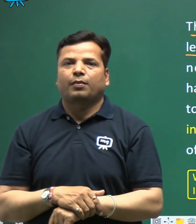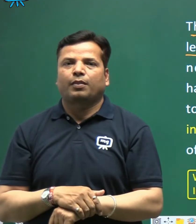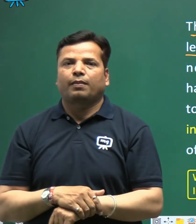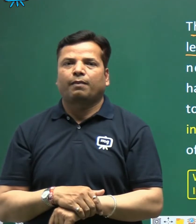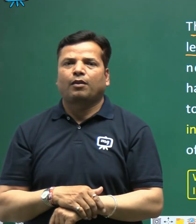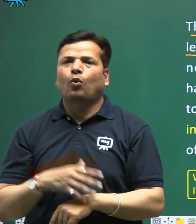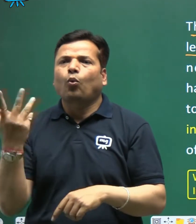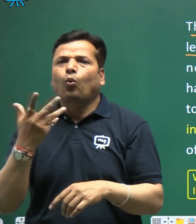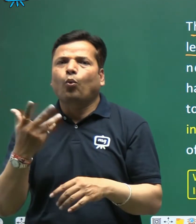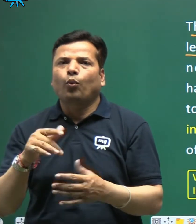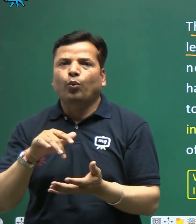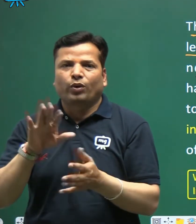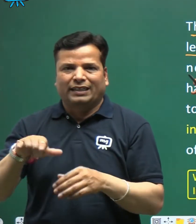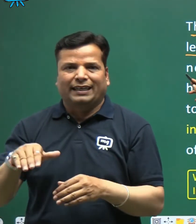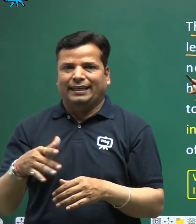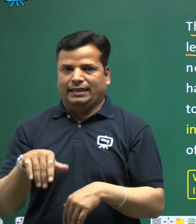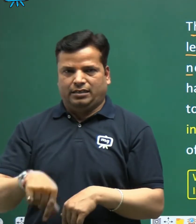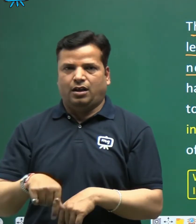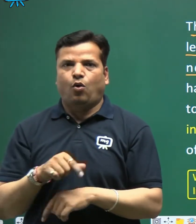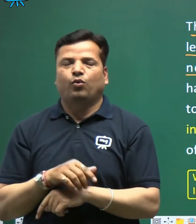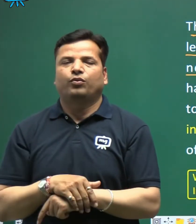which had now